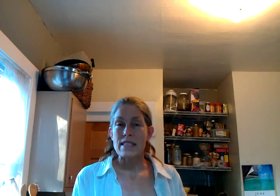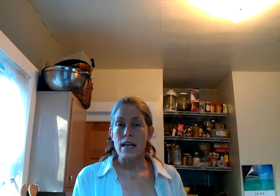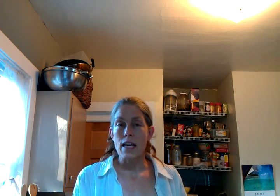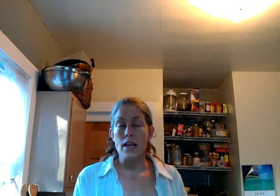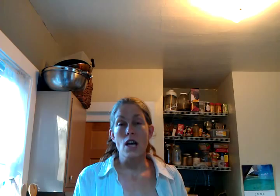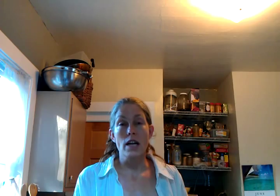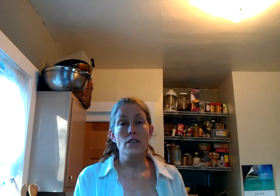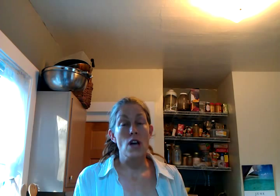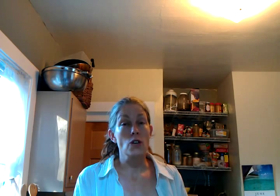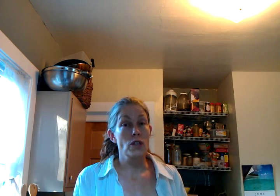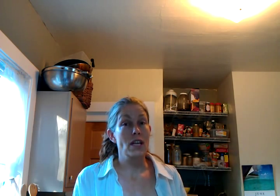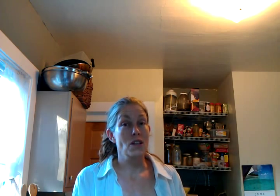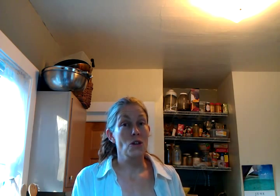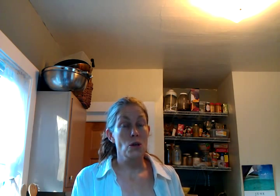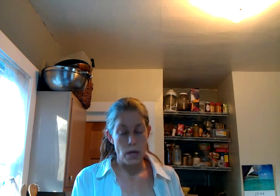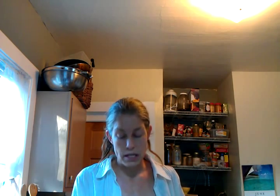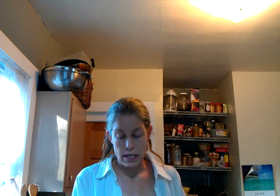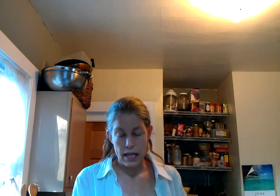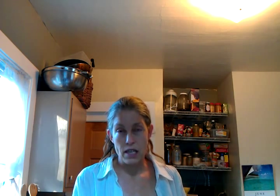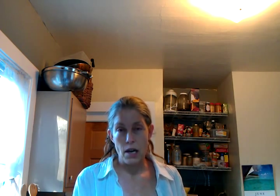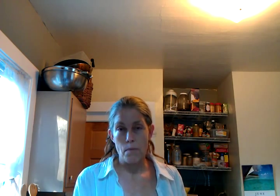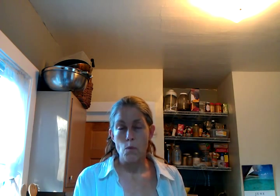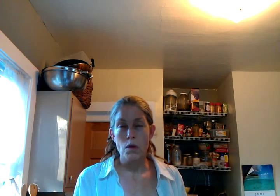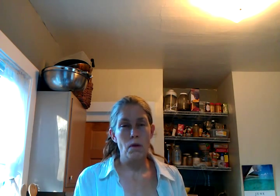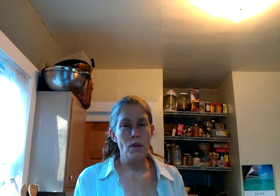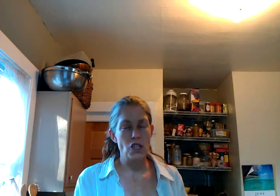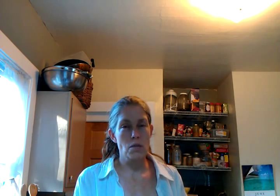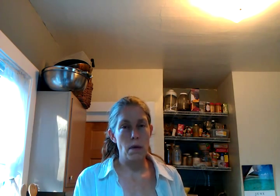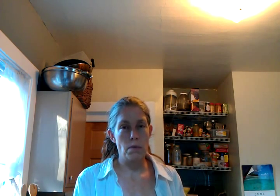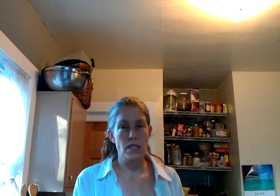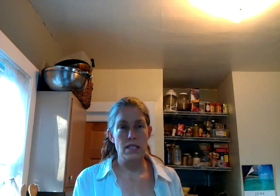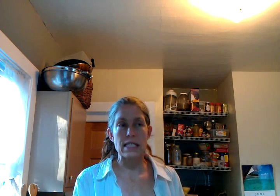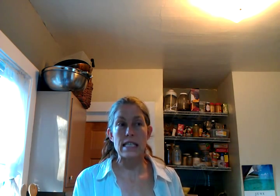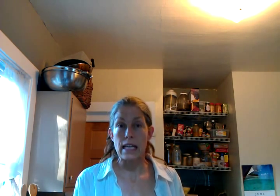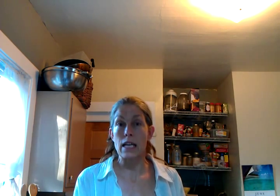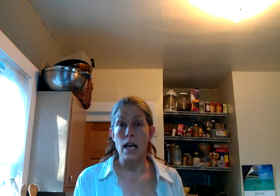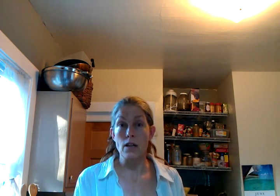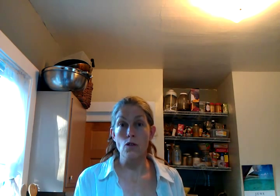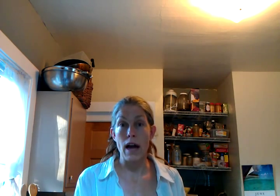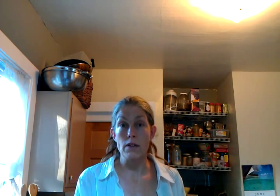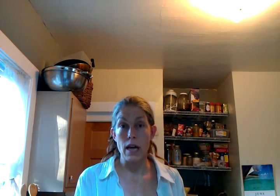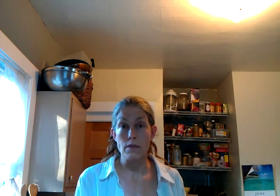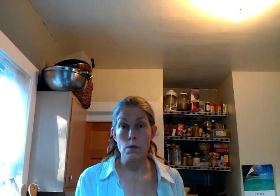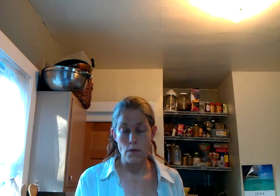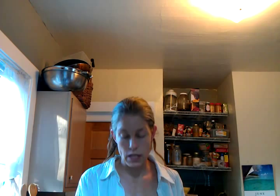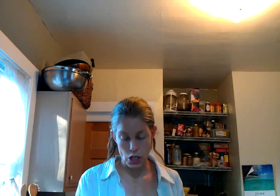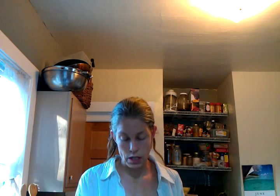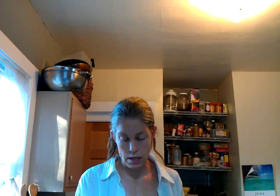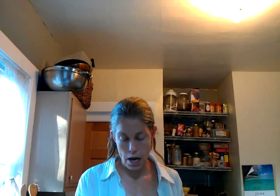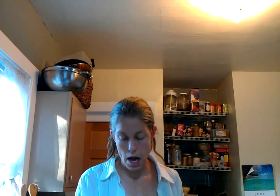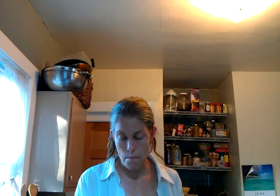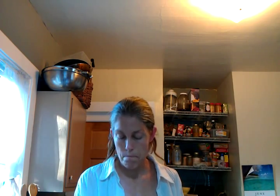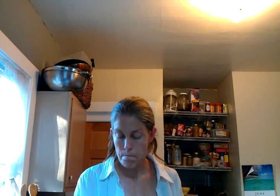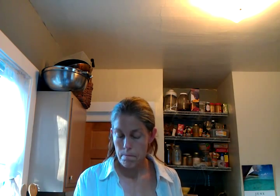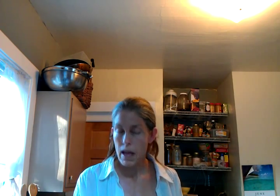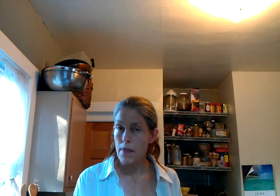raising and not indoctrinating their little ones, and would have been rich to be able to sit and ground and have some conversations. I think